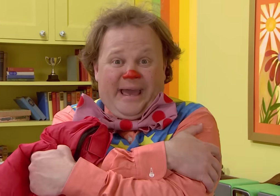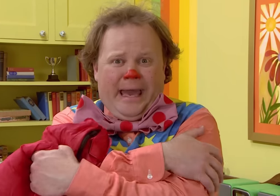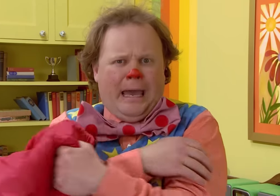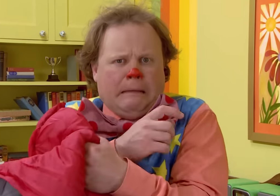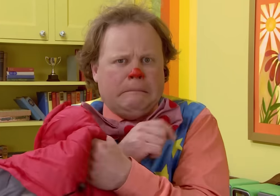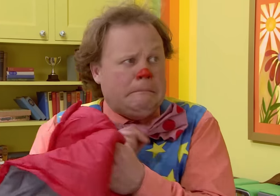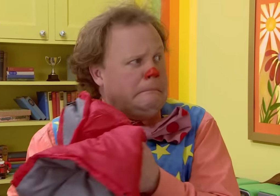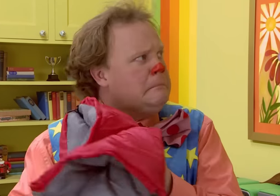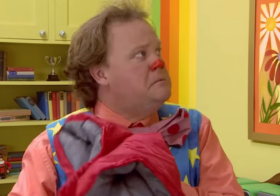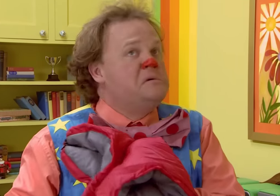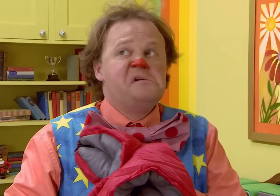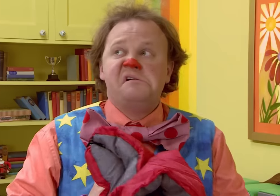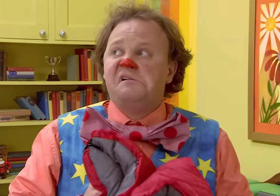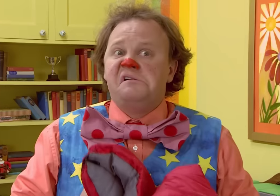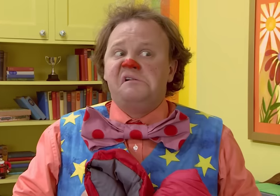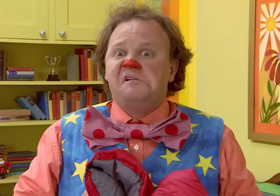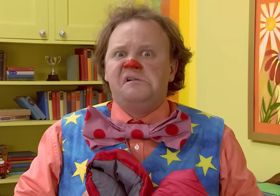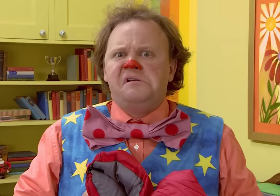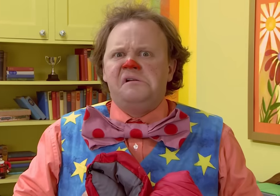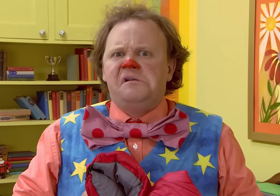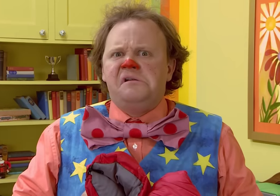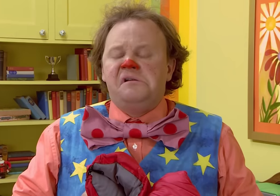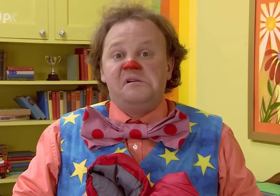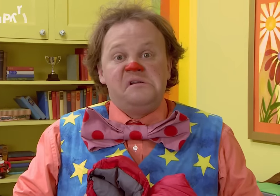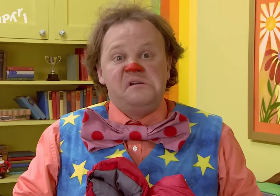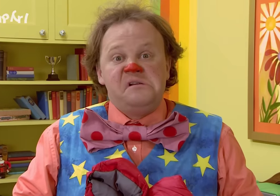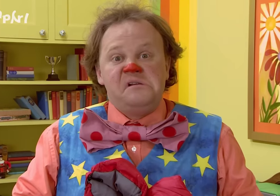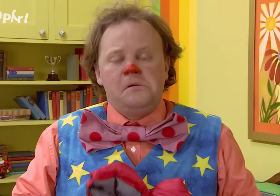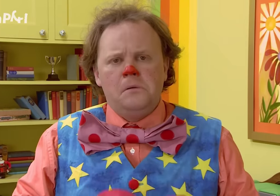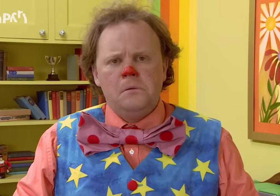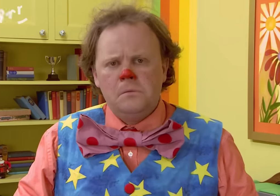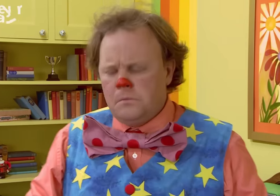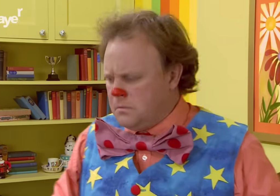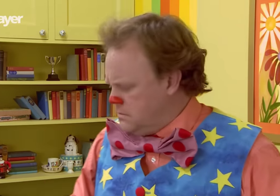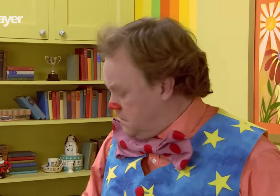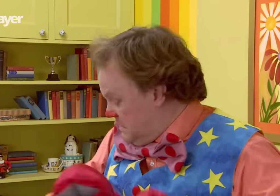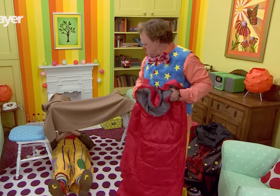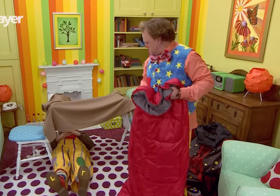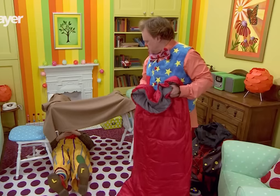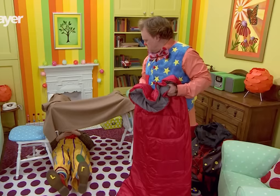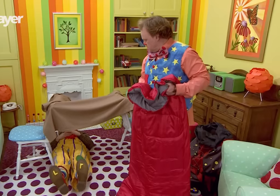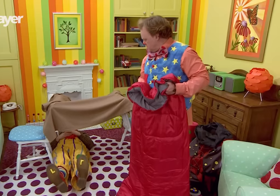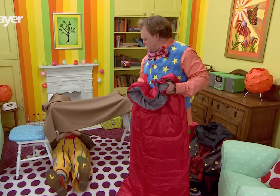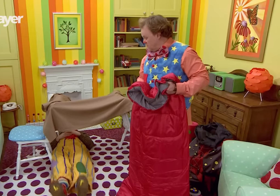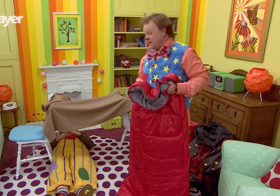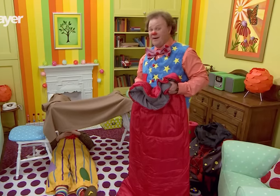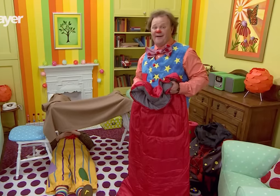bear. Don't be scared, Mr. Tumble. Look, it's just Grandad